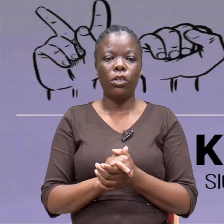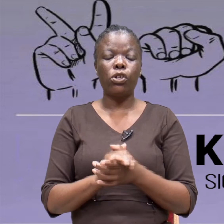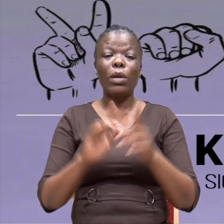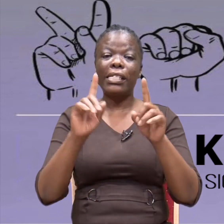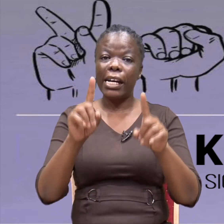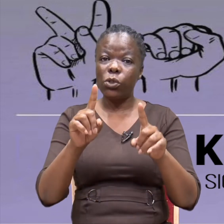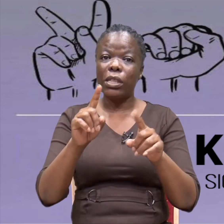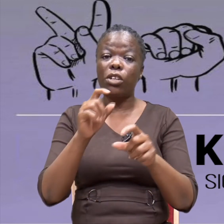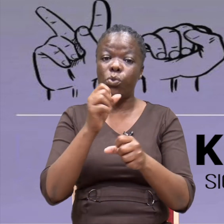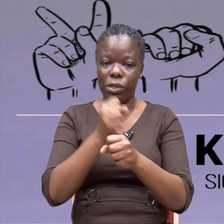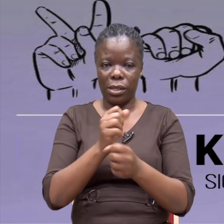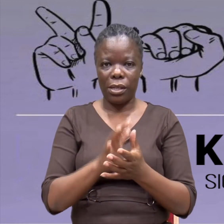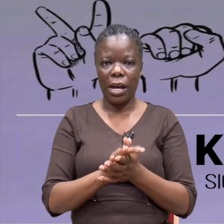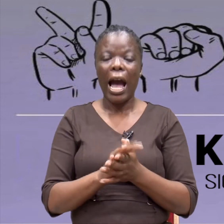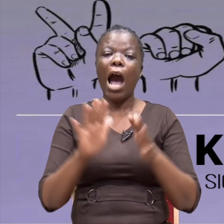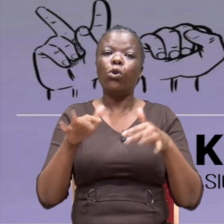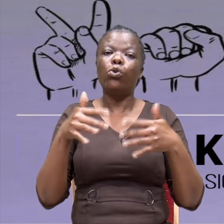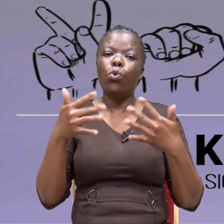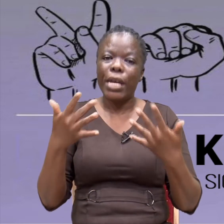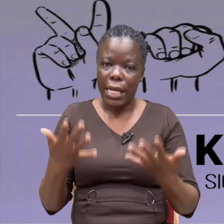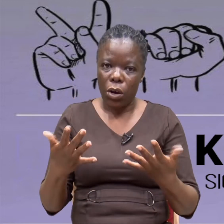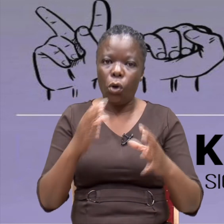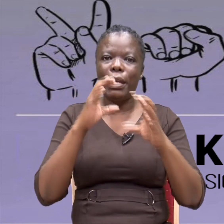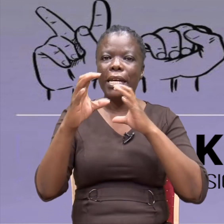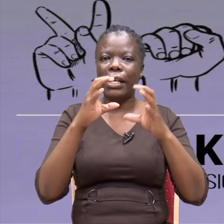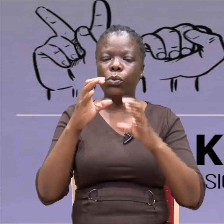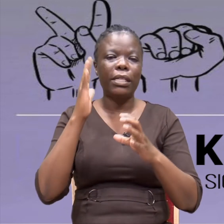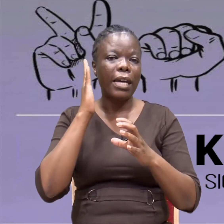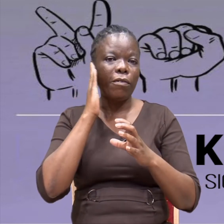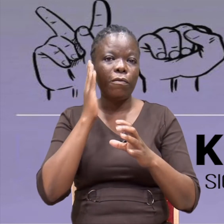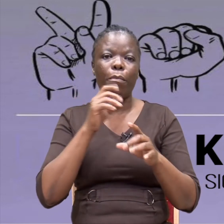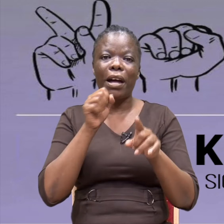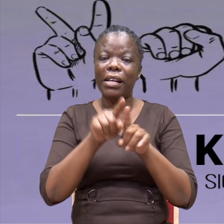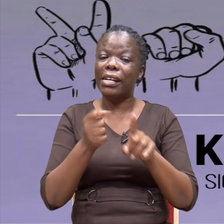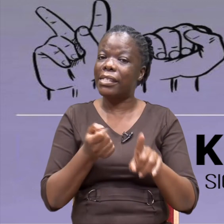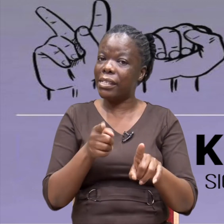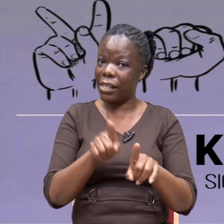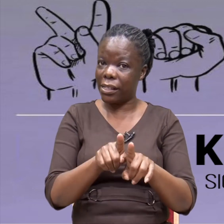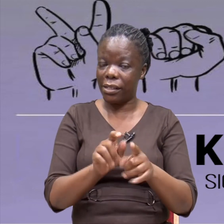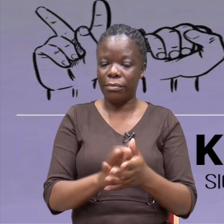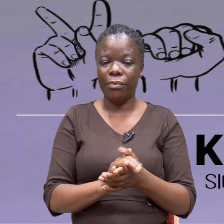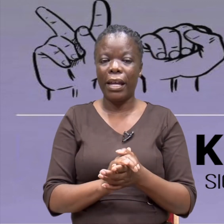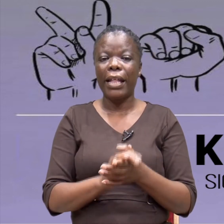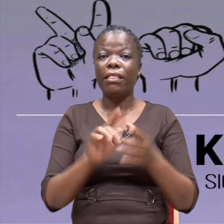we'll start with the do's. How do we communicate with deaf brothers and sisters? The first